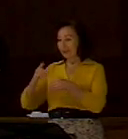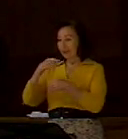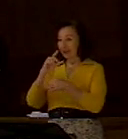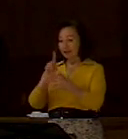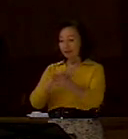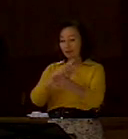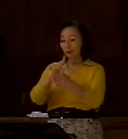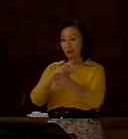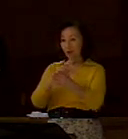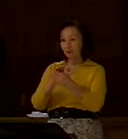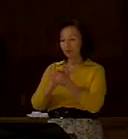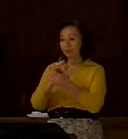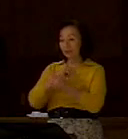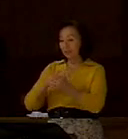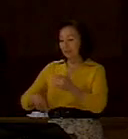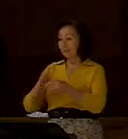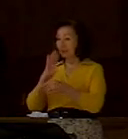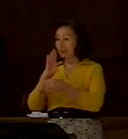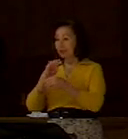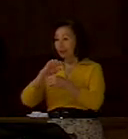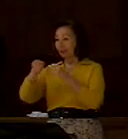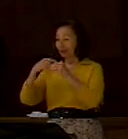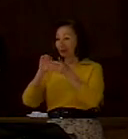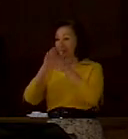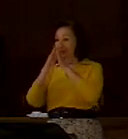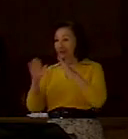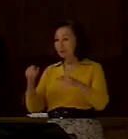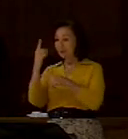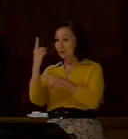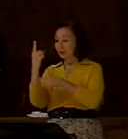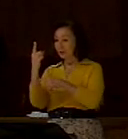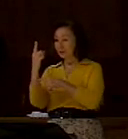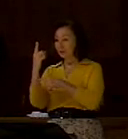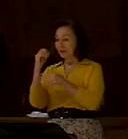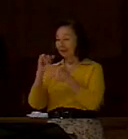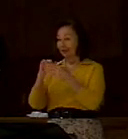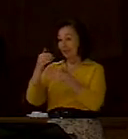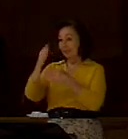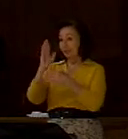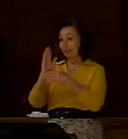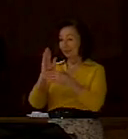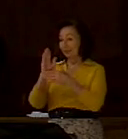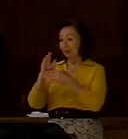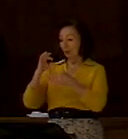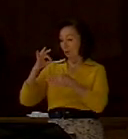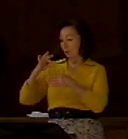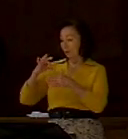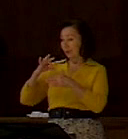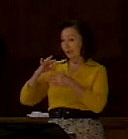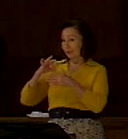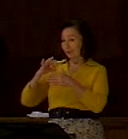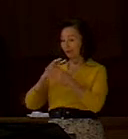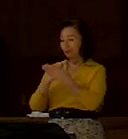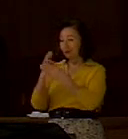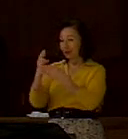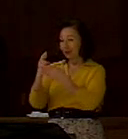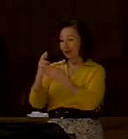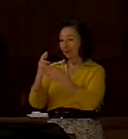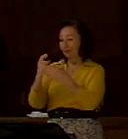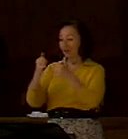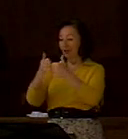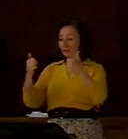and I love this. David speaks of the blessedness of one in which God accredits the righteousness apart